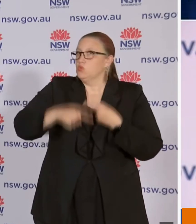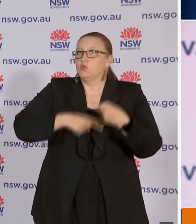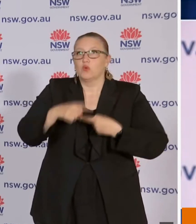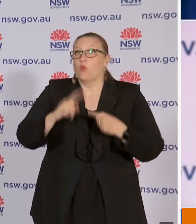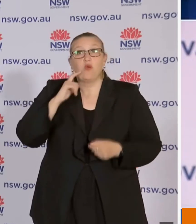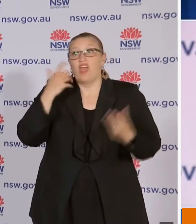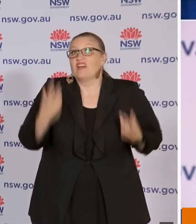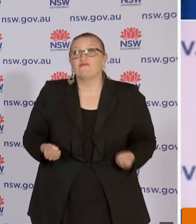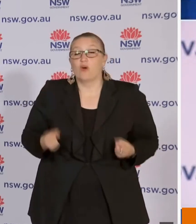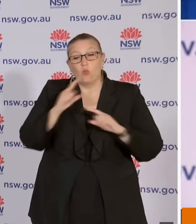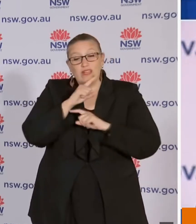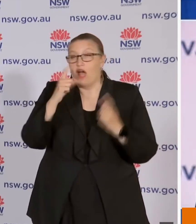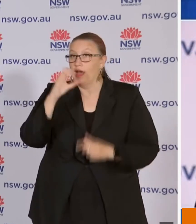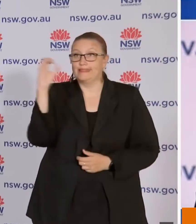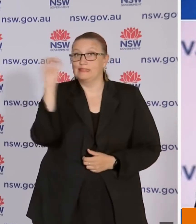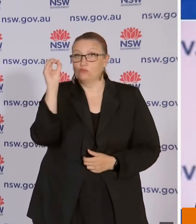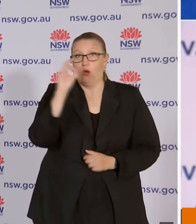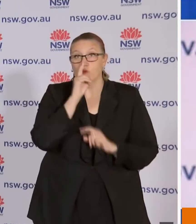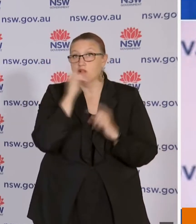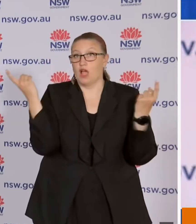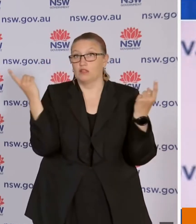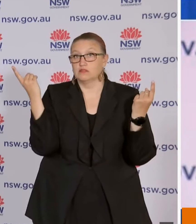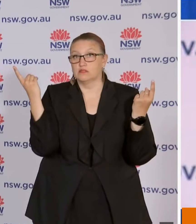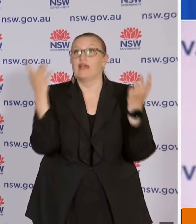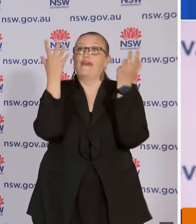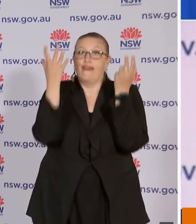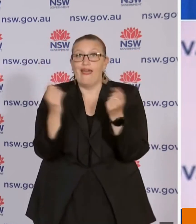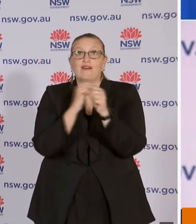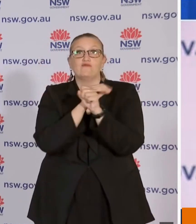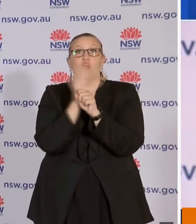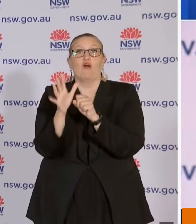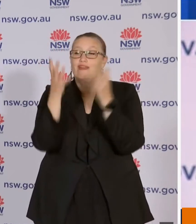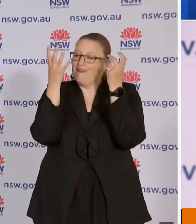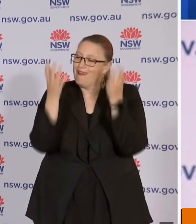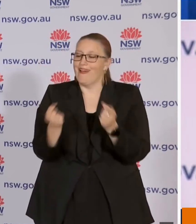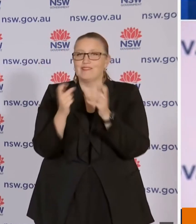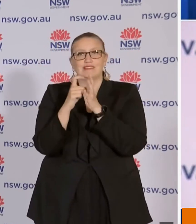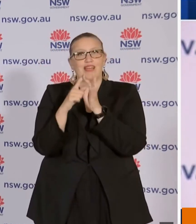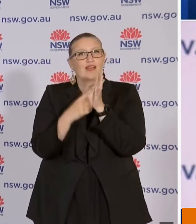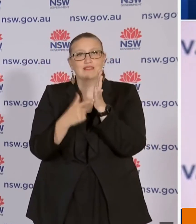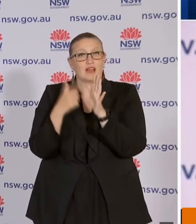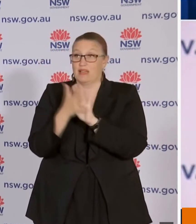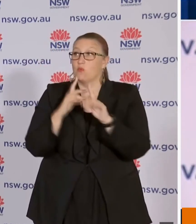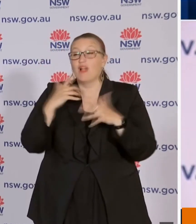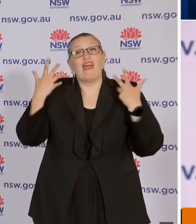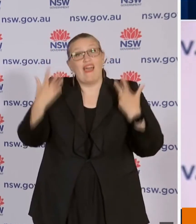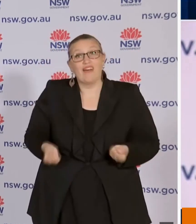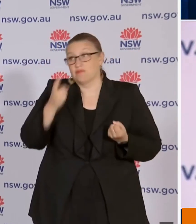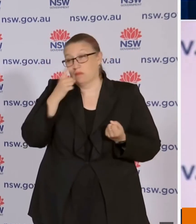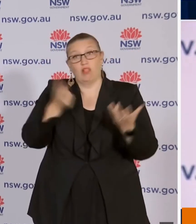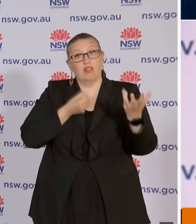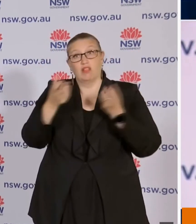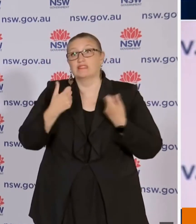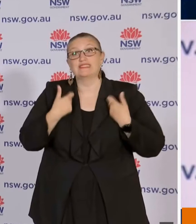of our colleagues across the nation to work towards the national plan, because that is in the best interests of our citizens across the